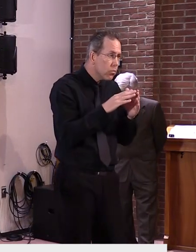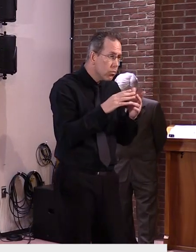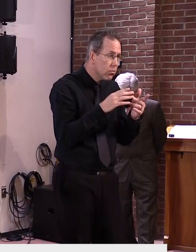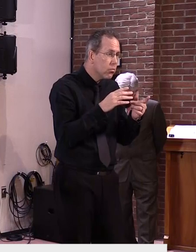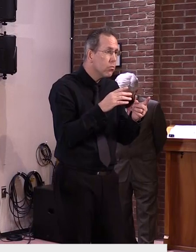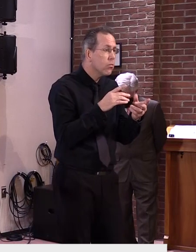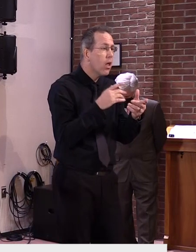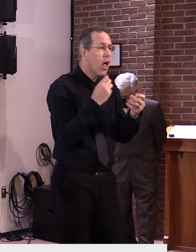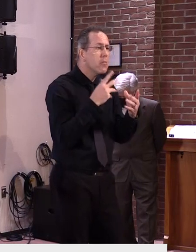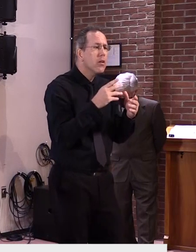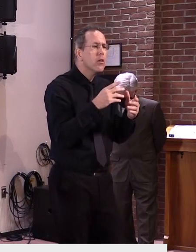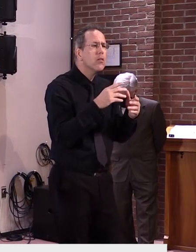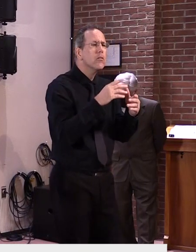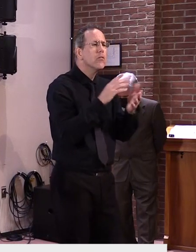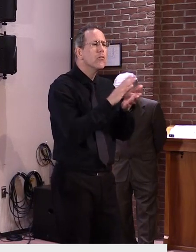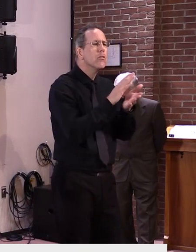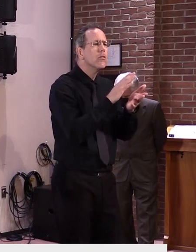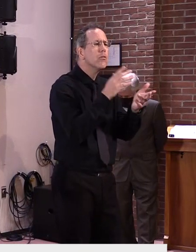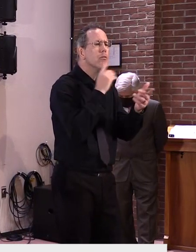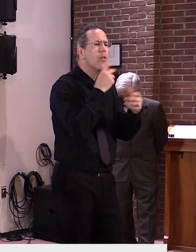would you expect to have this information?